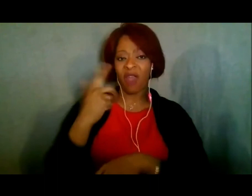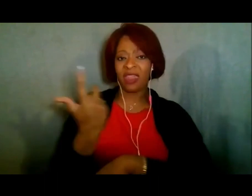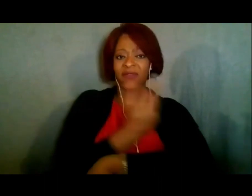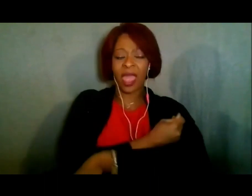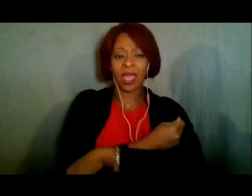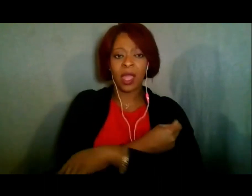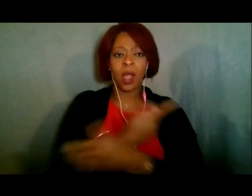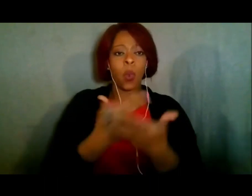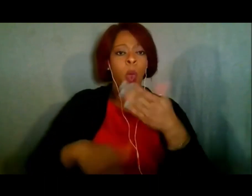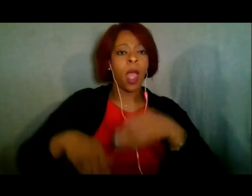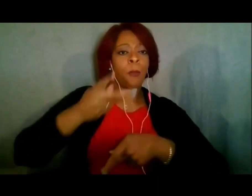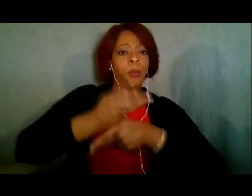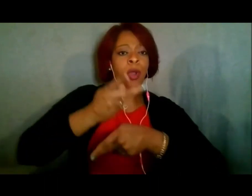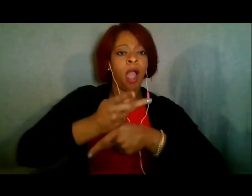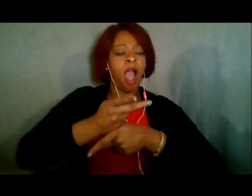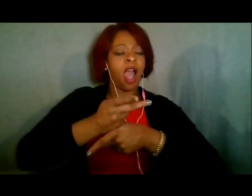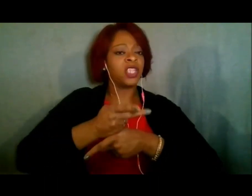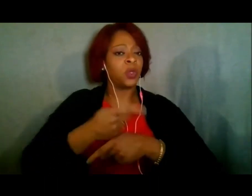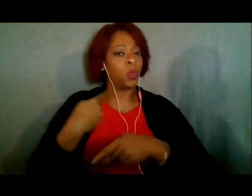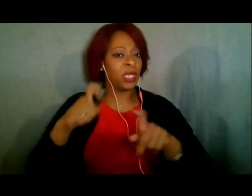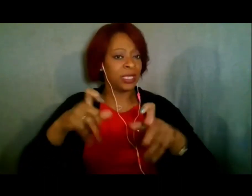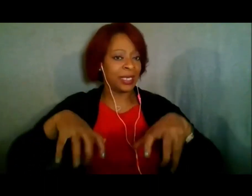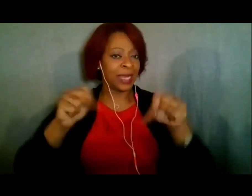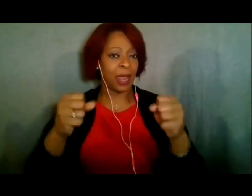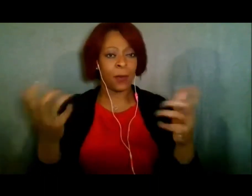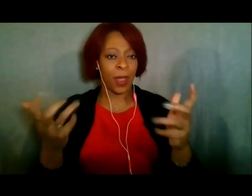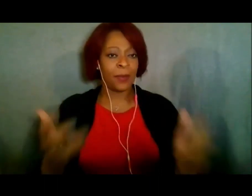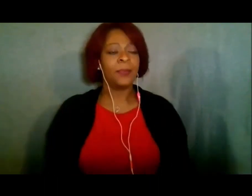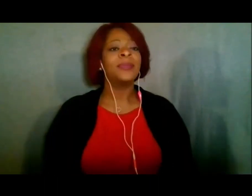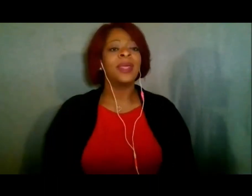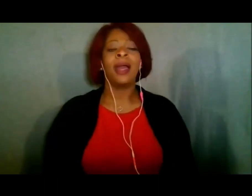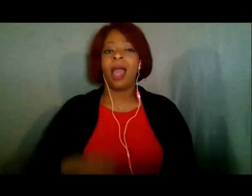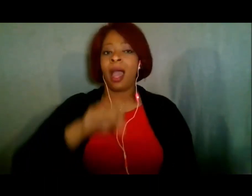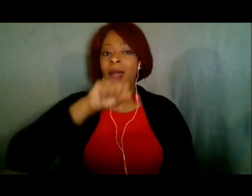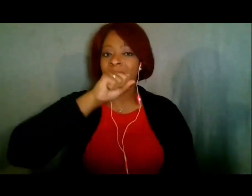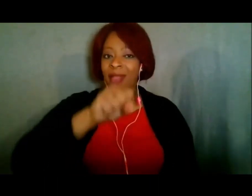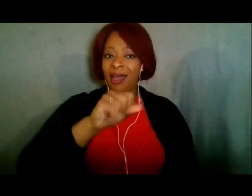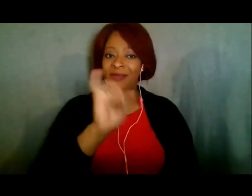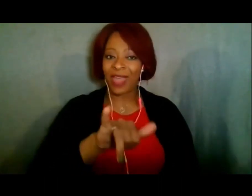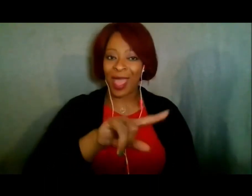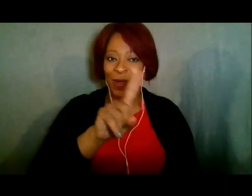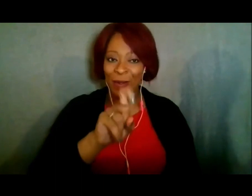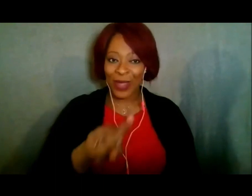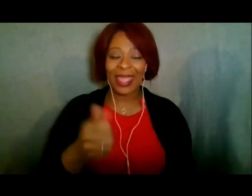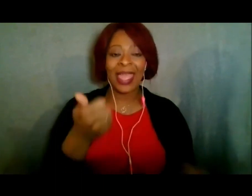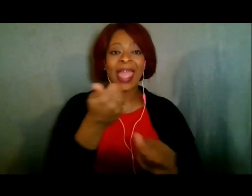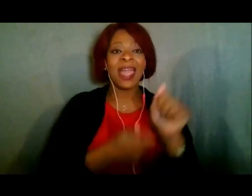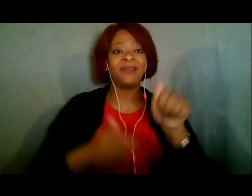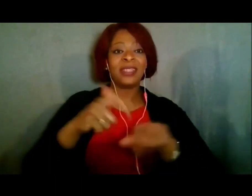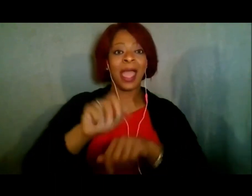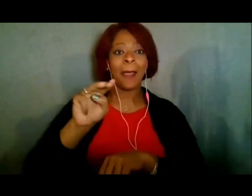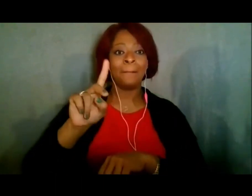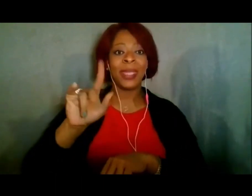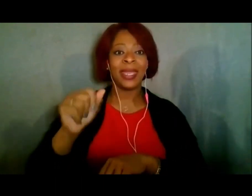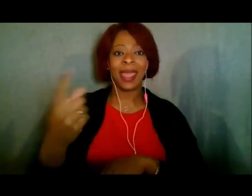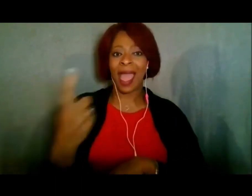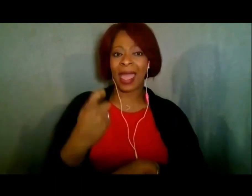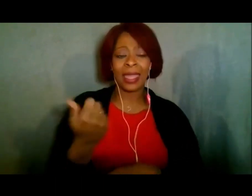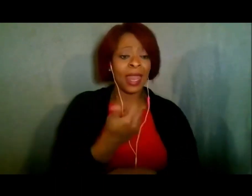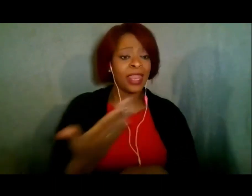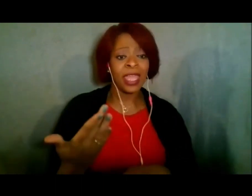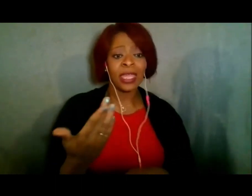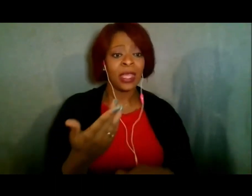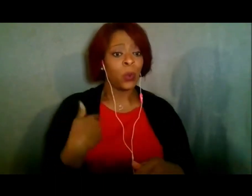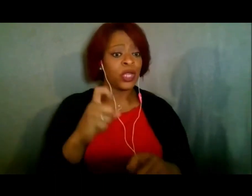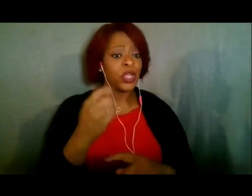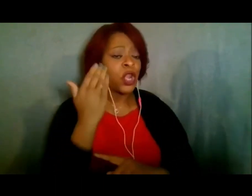what precautions should we still be taking? I love this question. Every time the media talks to me and says, is there anything else they